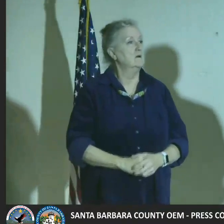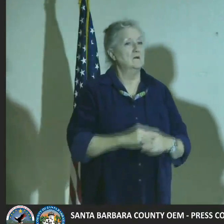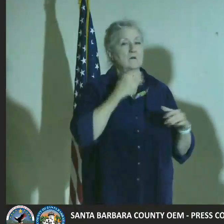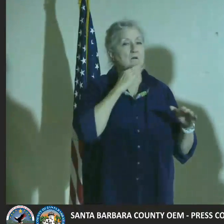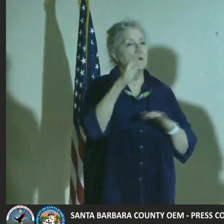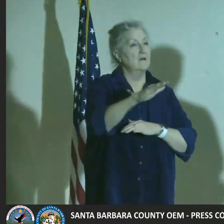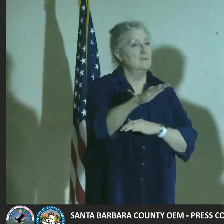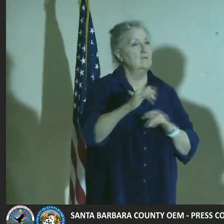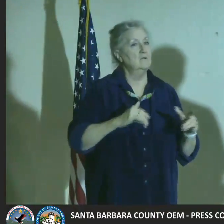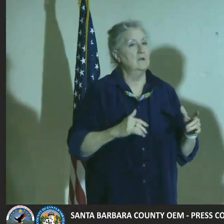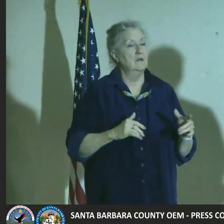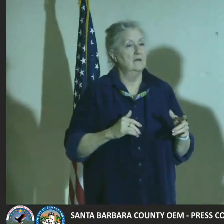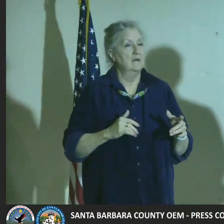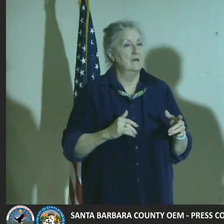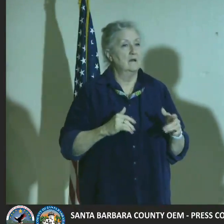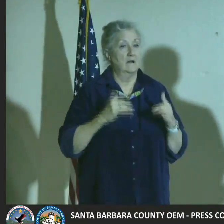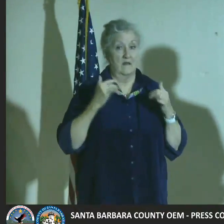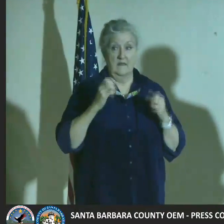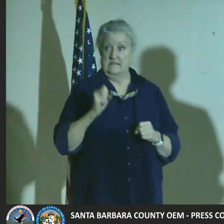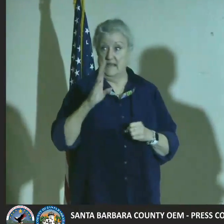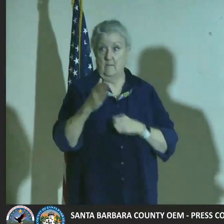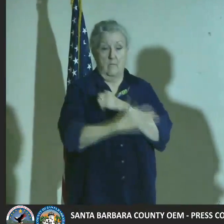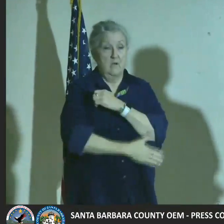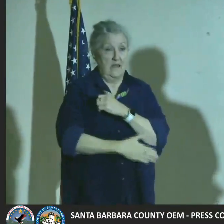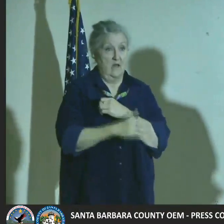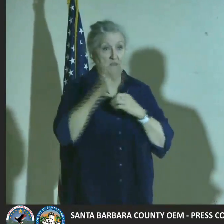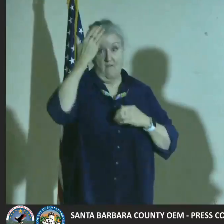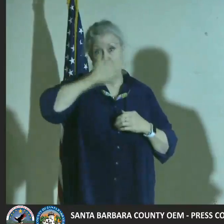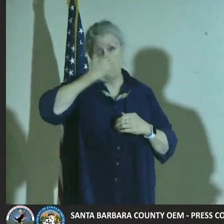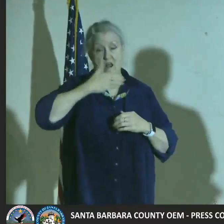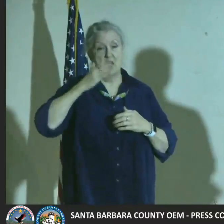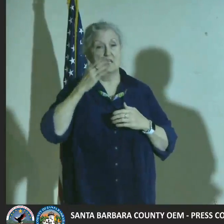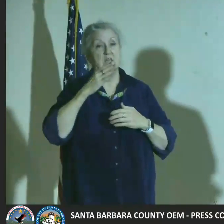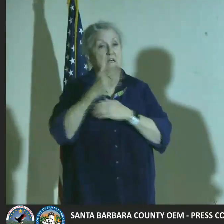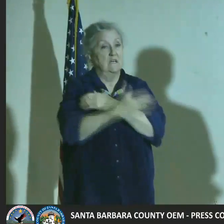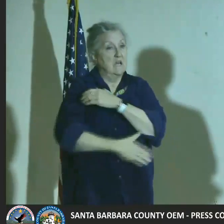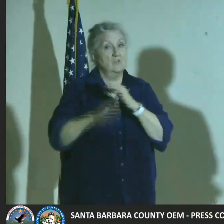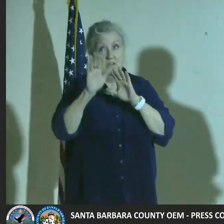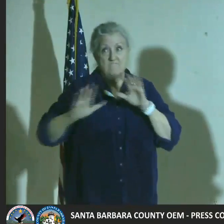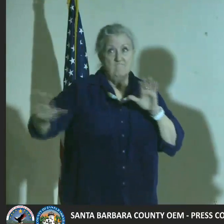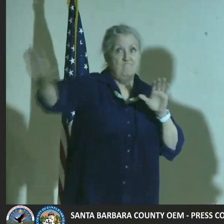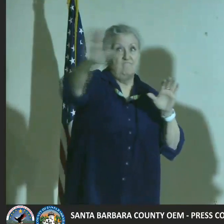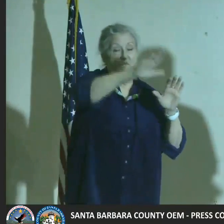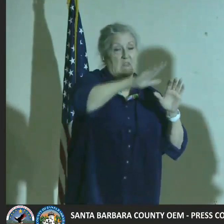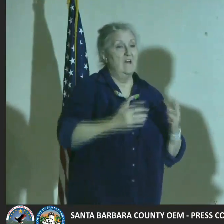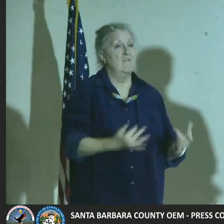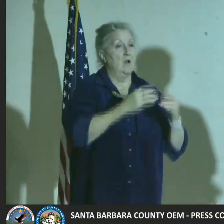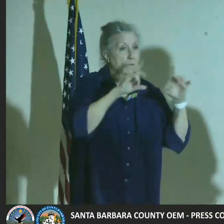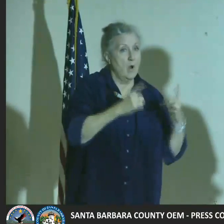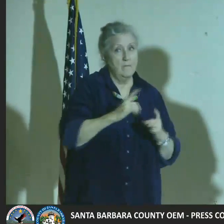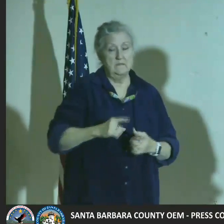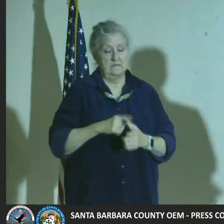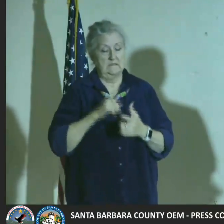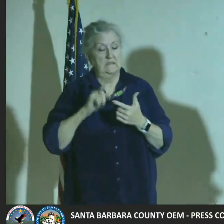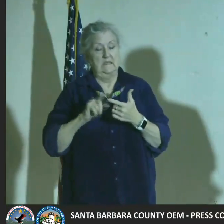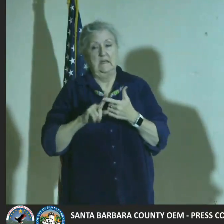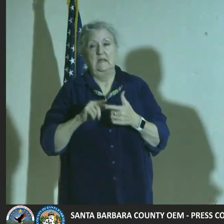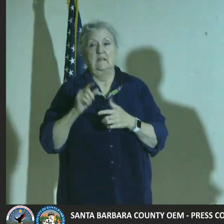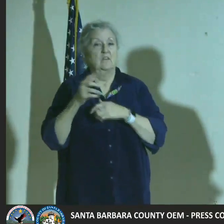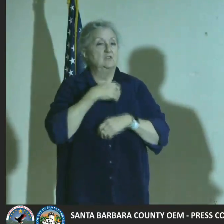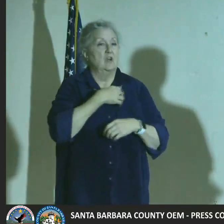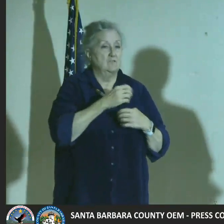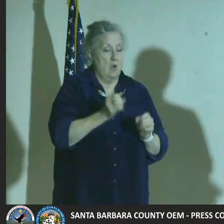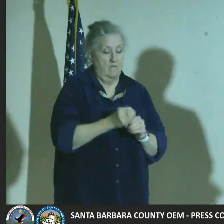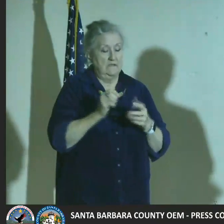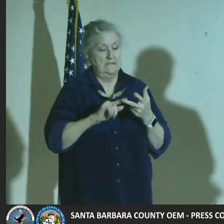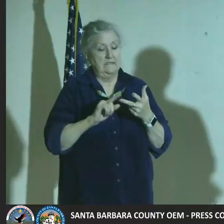Good afternoon. The Santa Barbara County Front Country Fire Departments, the Sheriff's Office, Santa Barbara